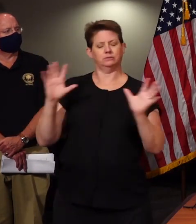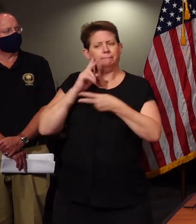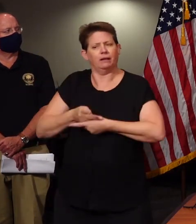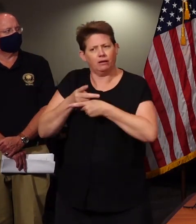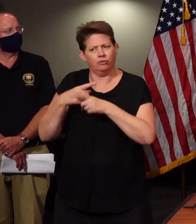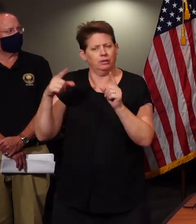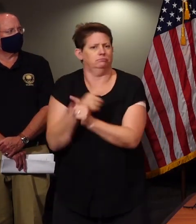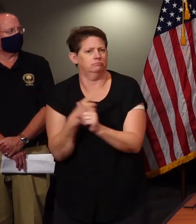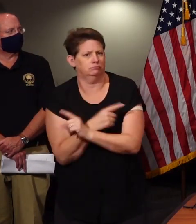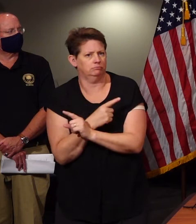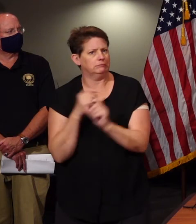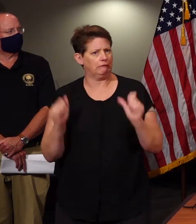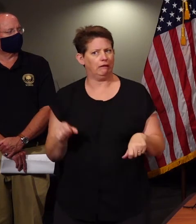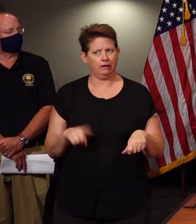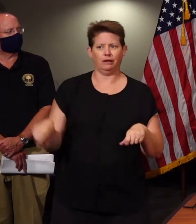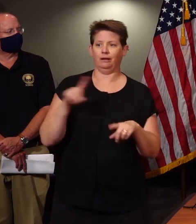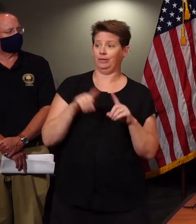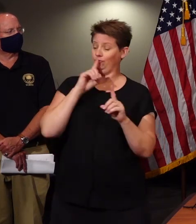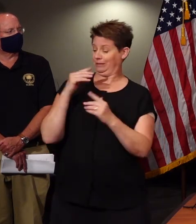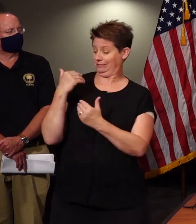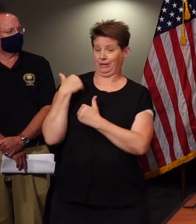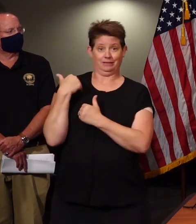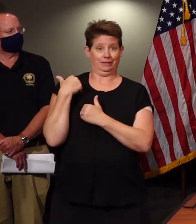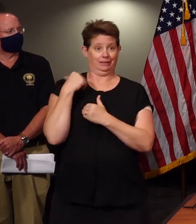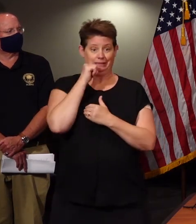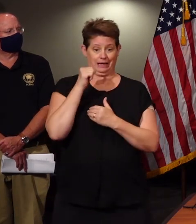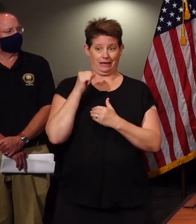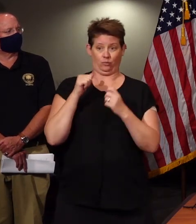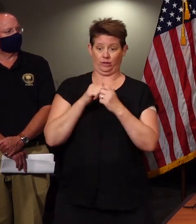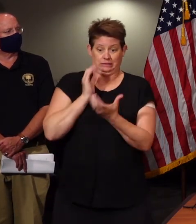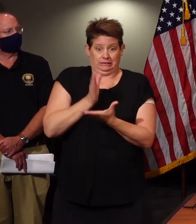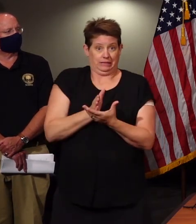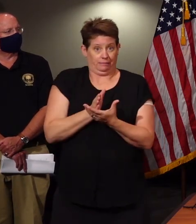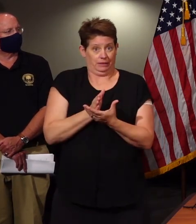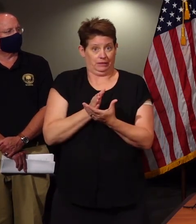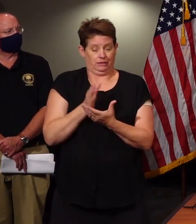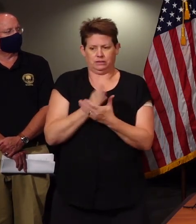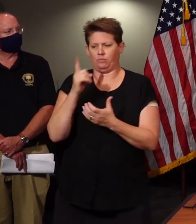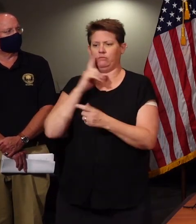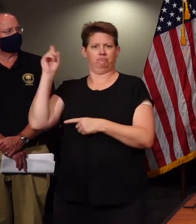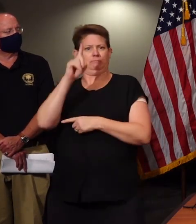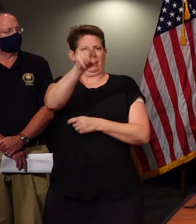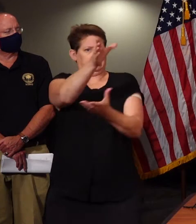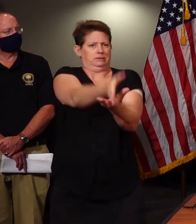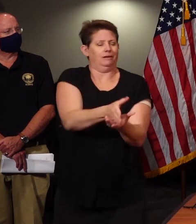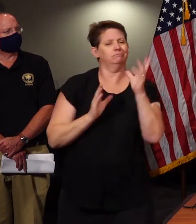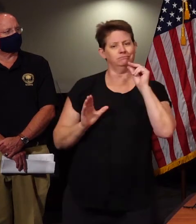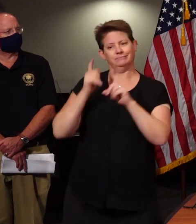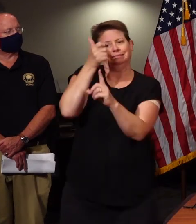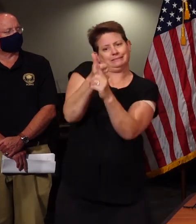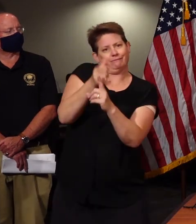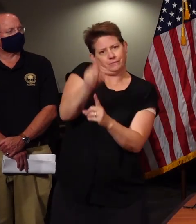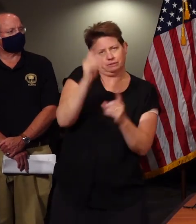But the responsibility lies not with someone on stopping you, but on you stopping you. That's